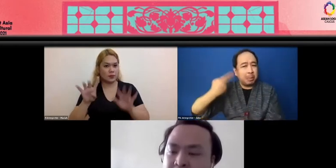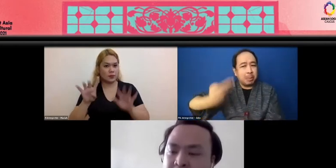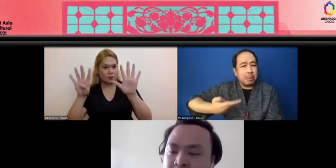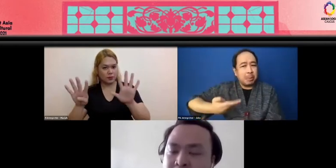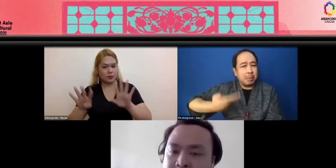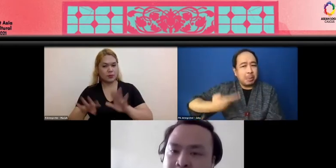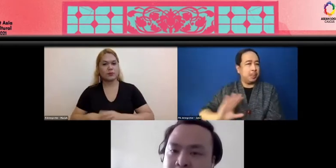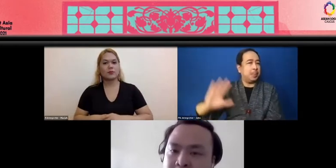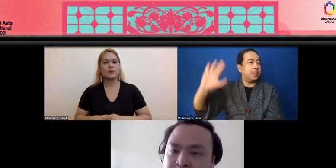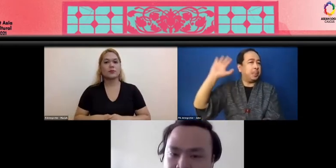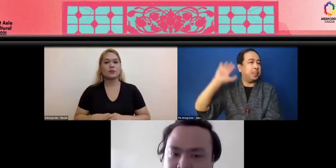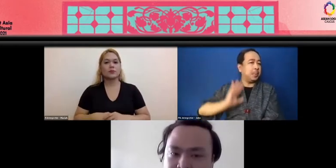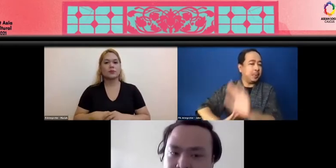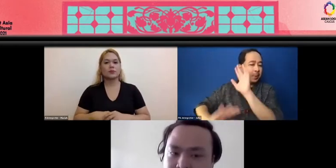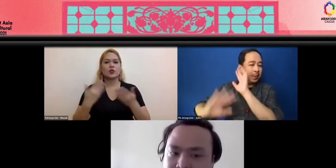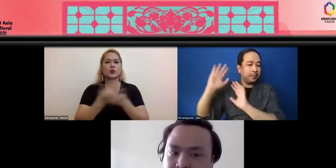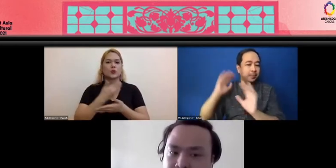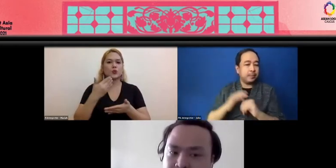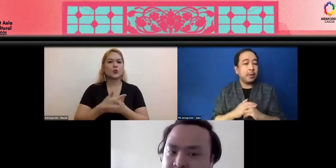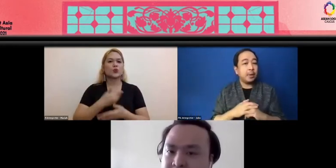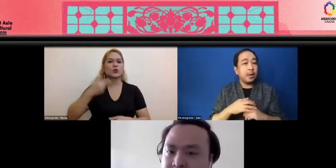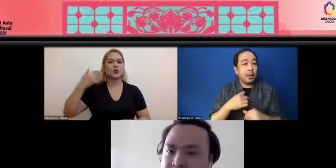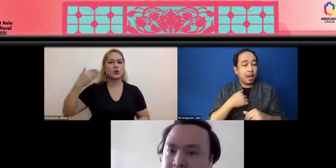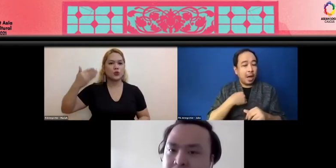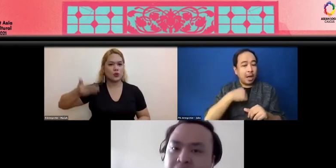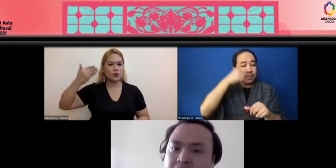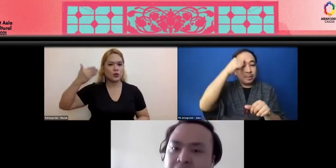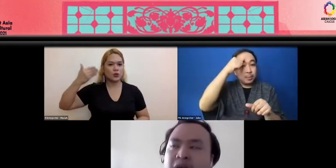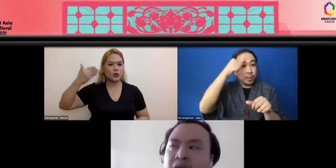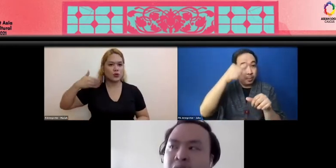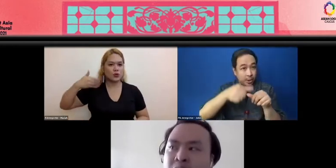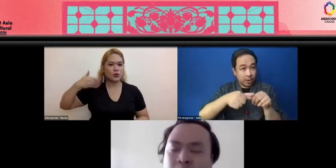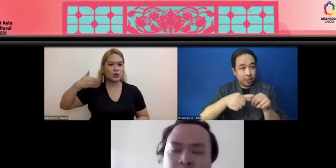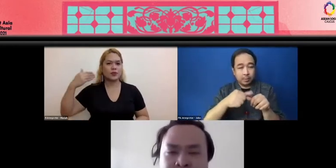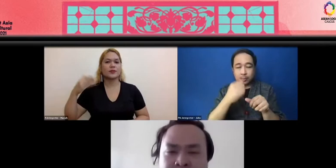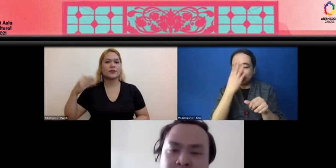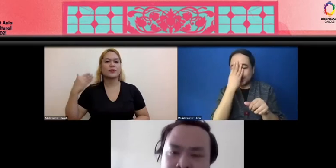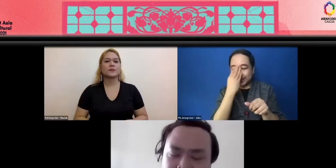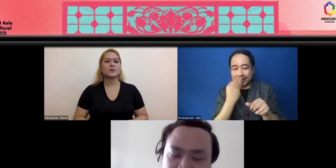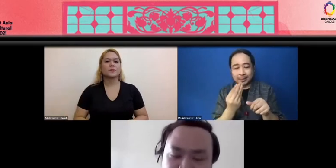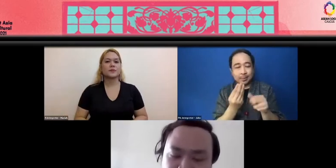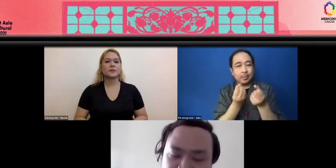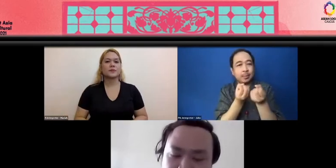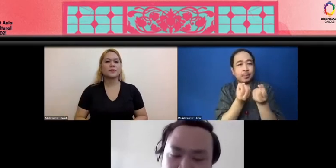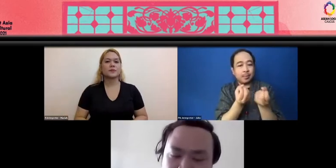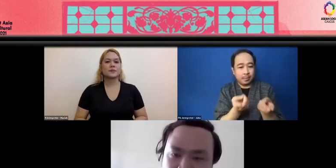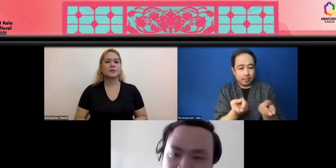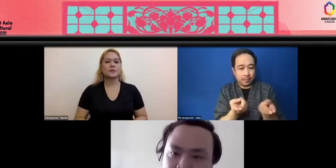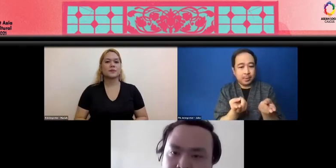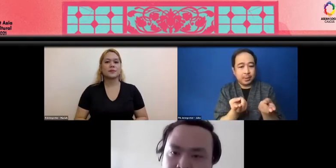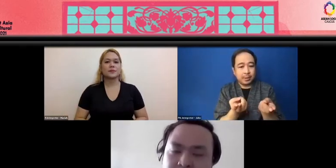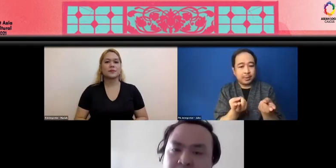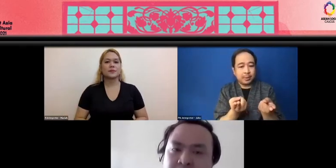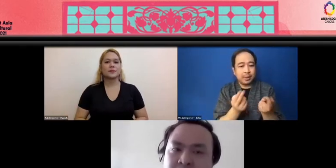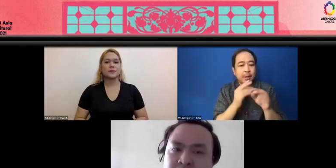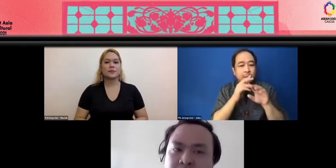I remember falling asleep by his side, quiet signs softly in the